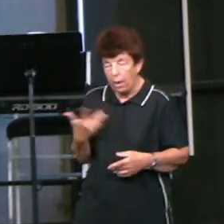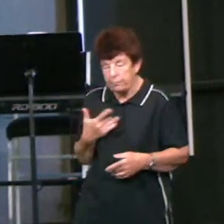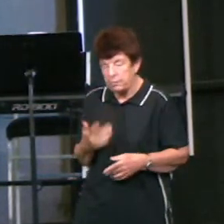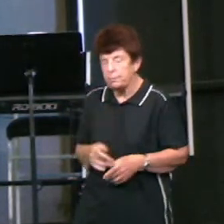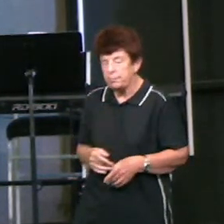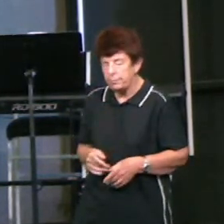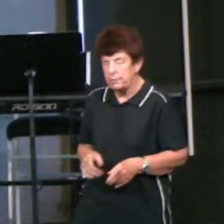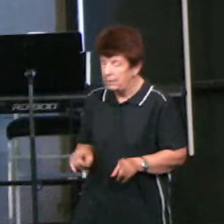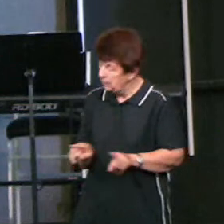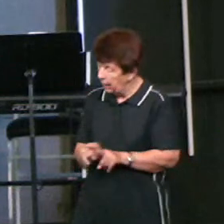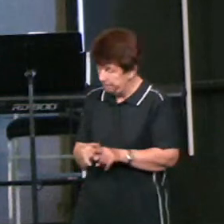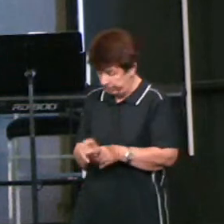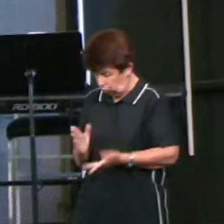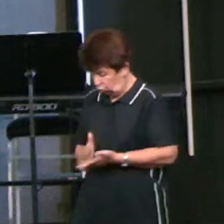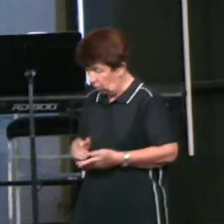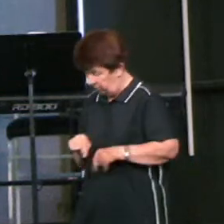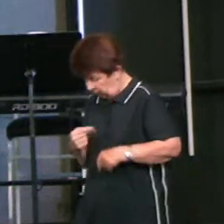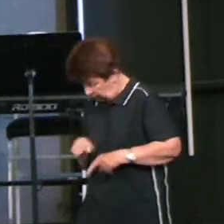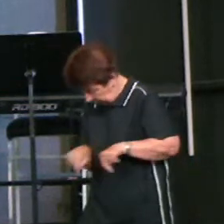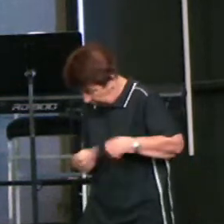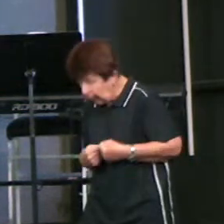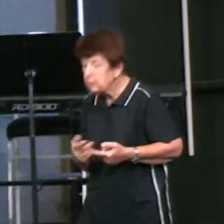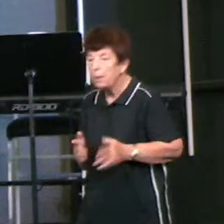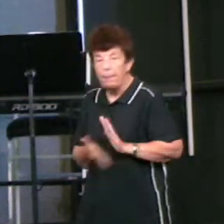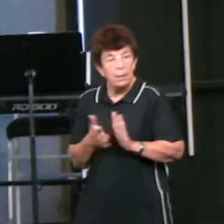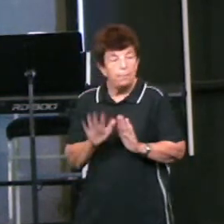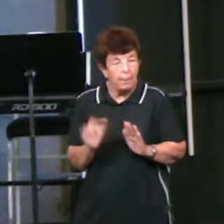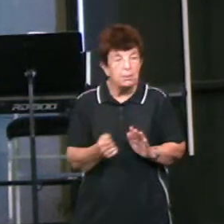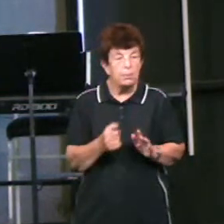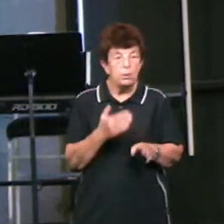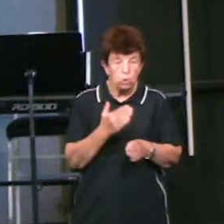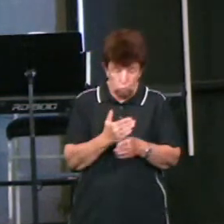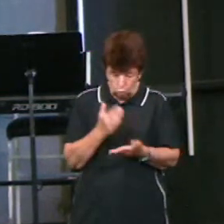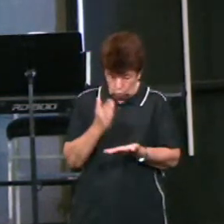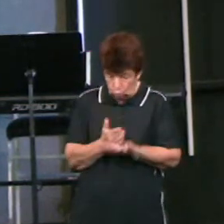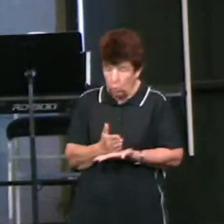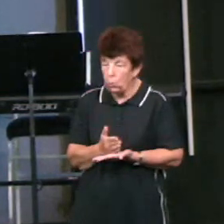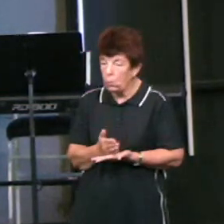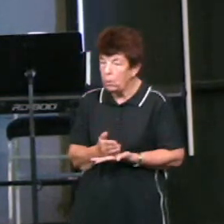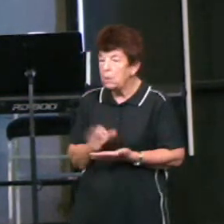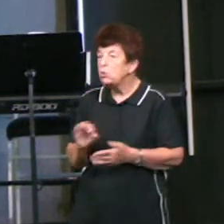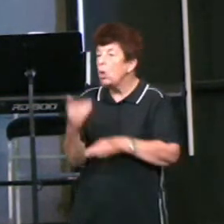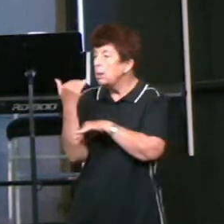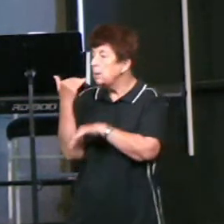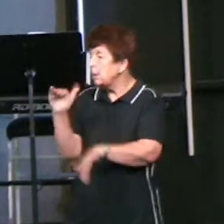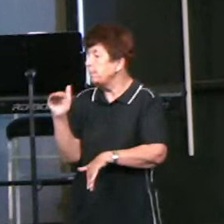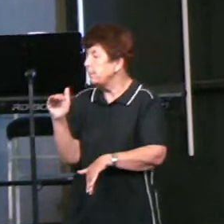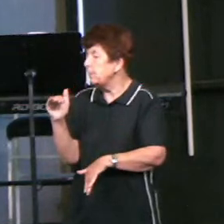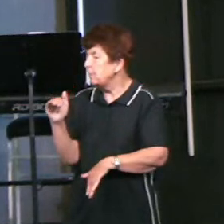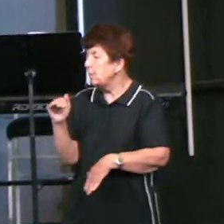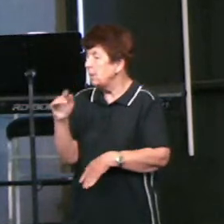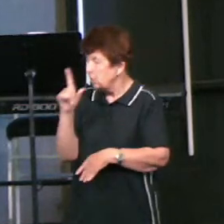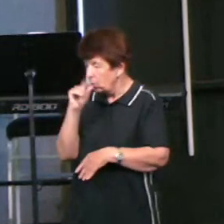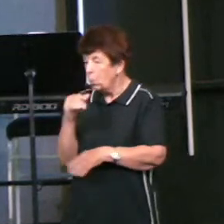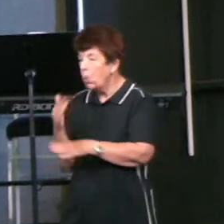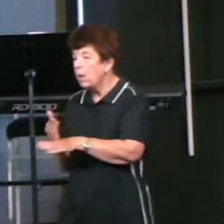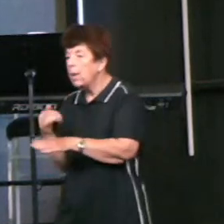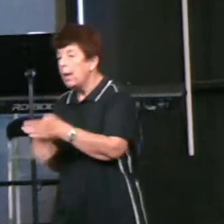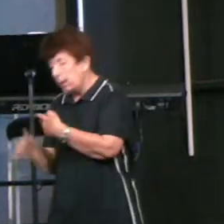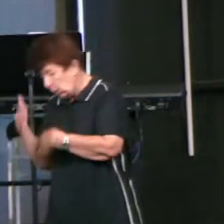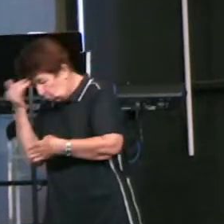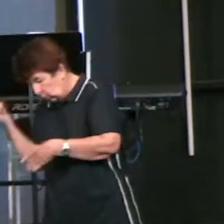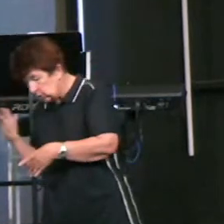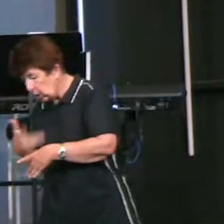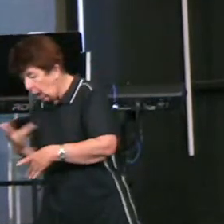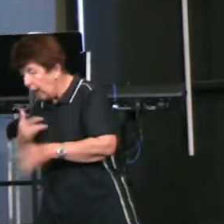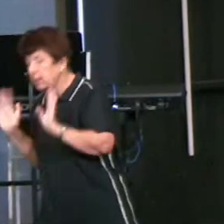that's true for us, then surely it has to be true that God isn't restricted to only being at work in Christian lives, but